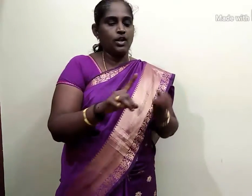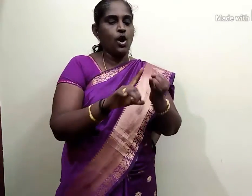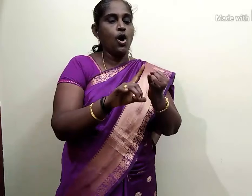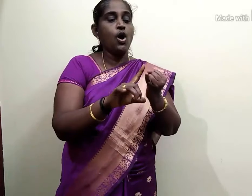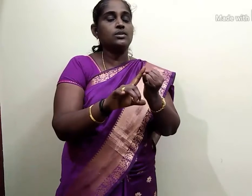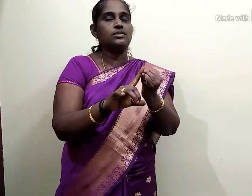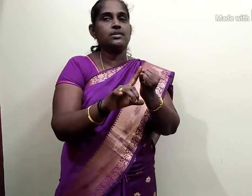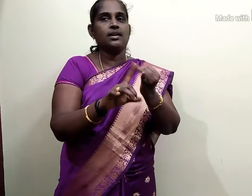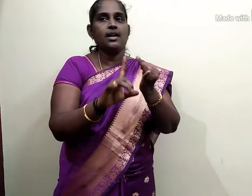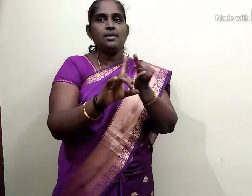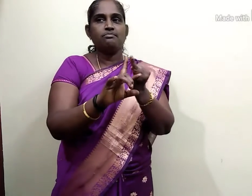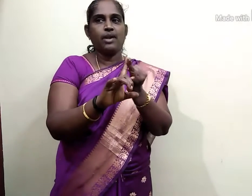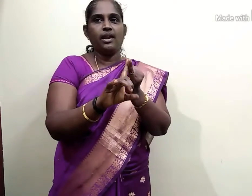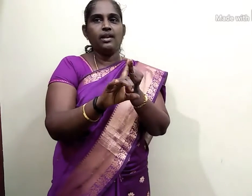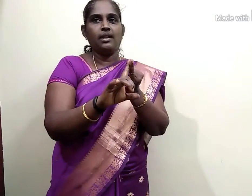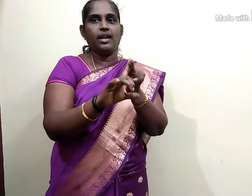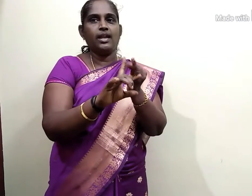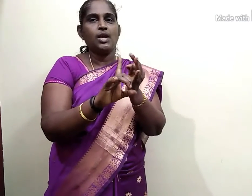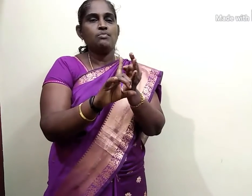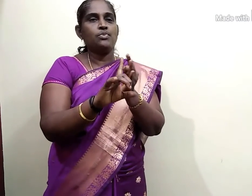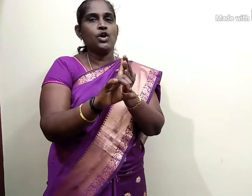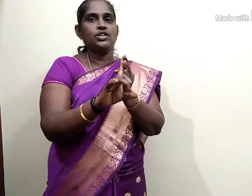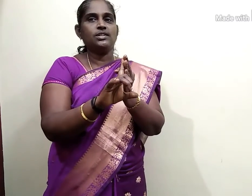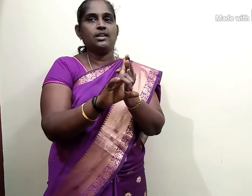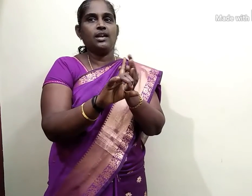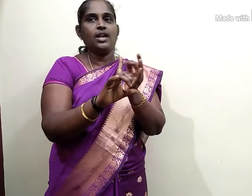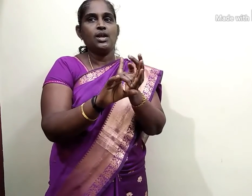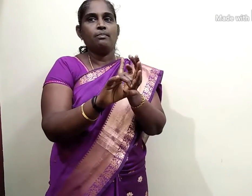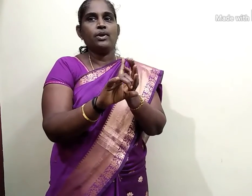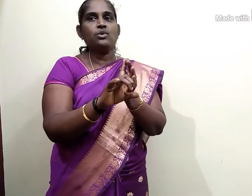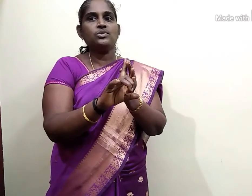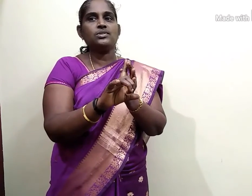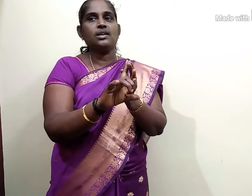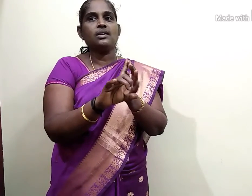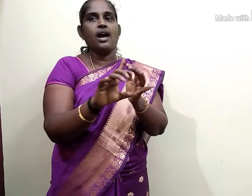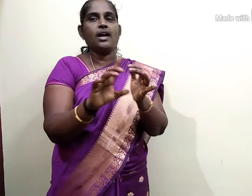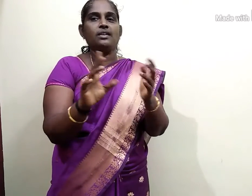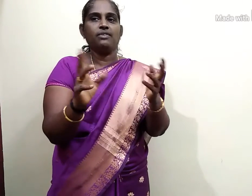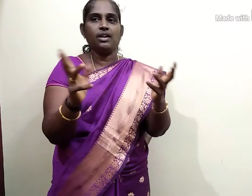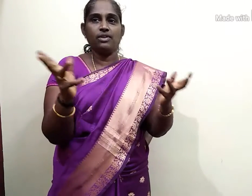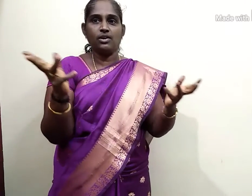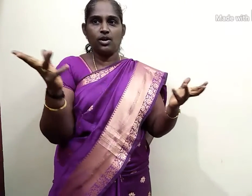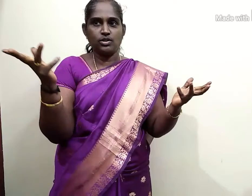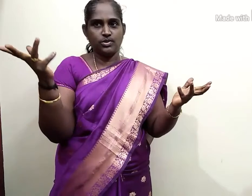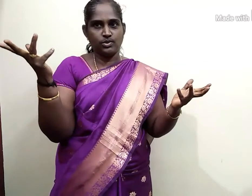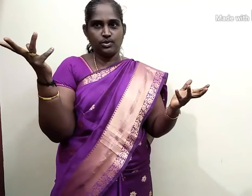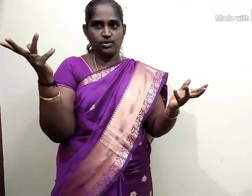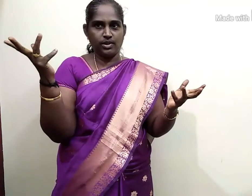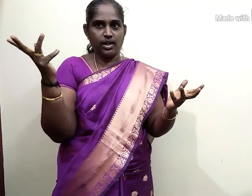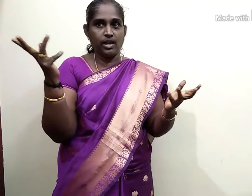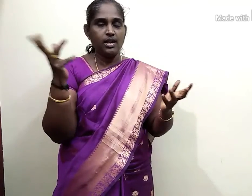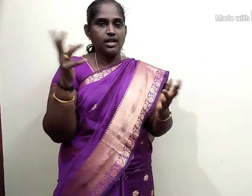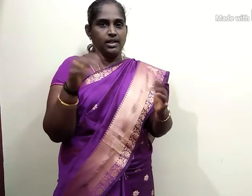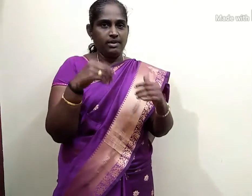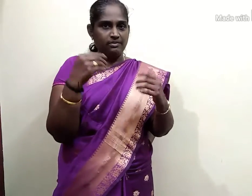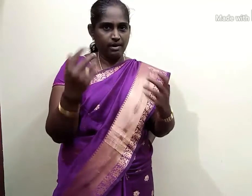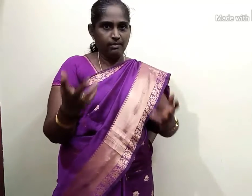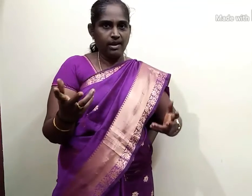in art, painting, pottery, music and weaving also. Okay, they were